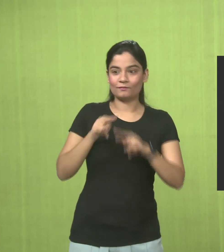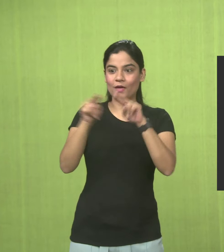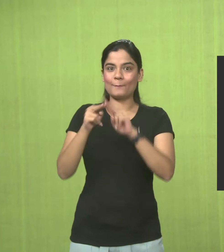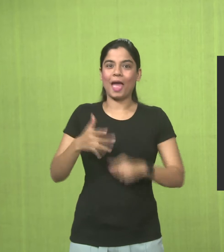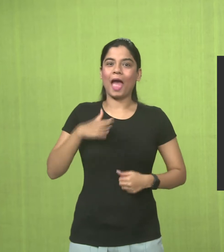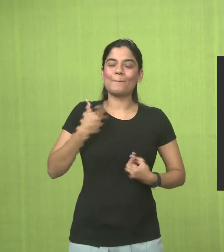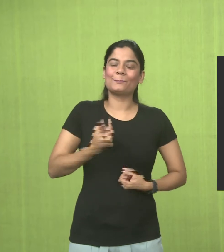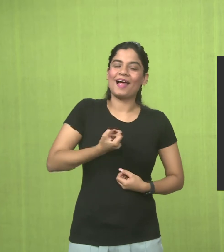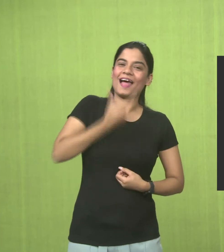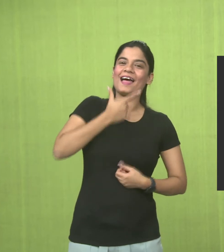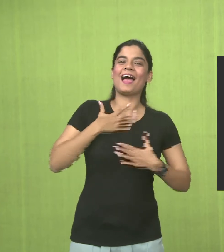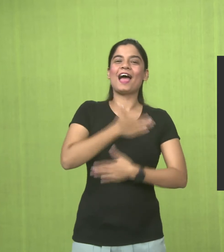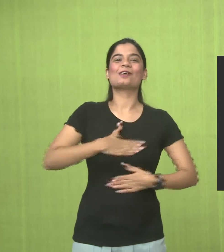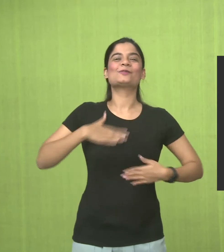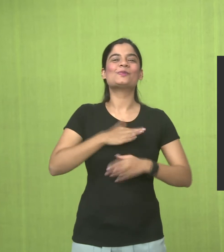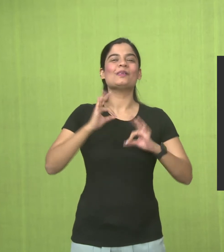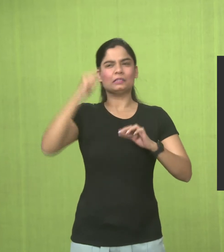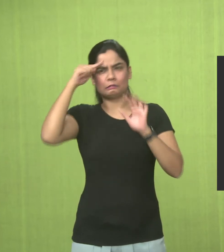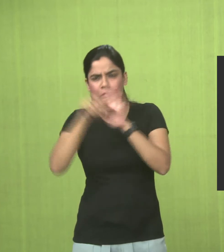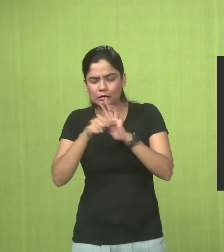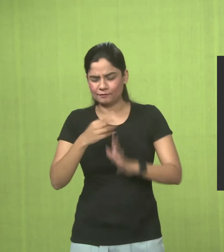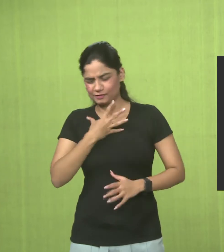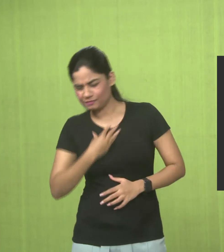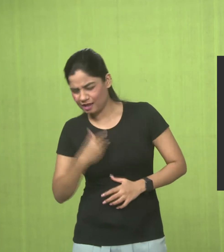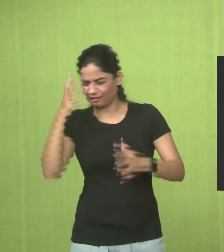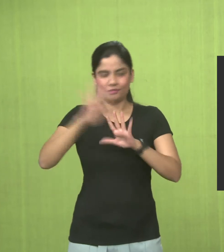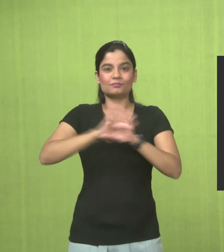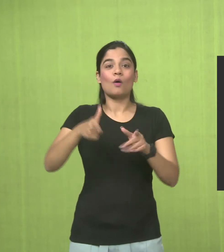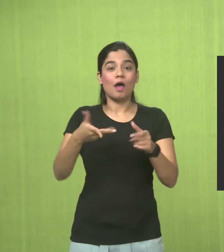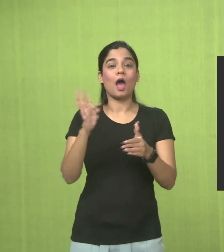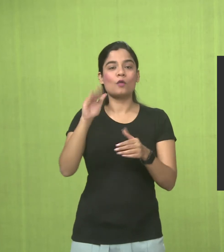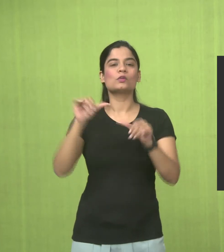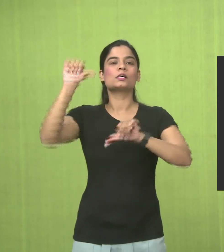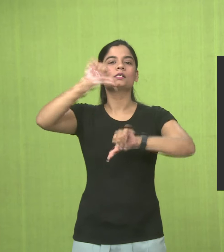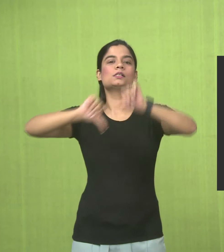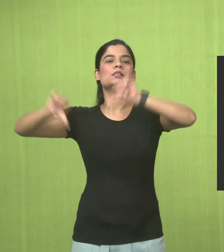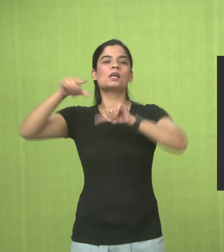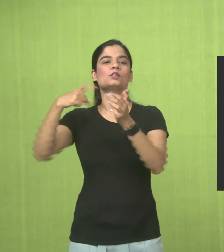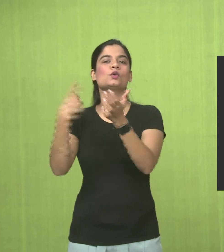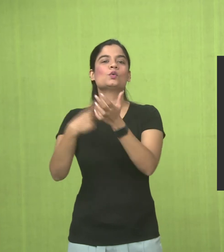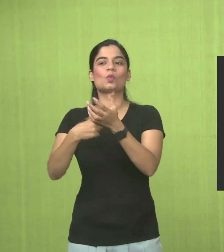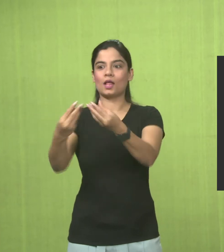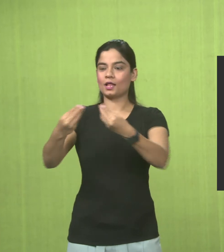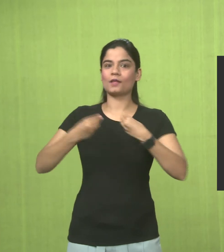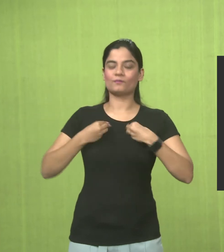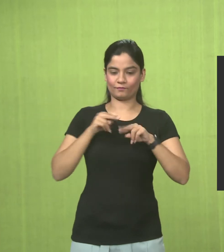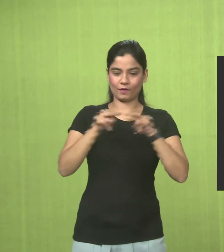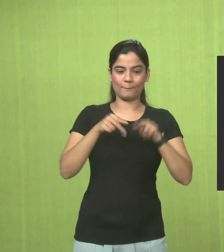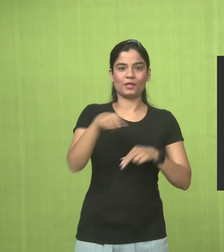Like drinking more water, staying happy in the family, eradicating the negative emotions. These are all the